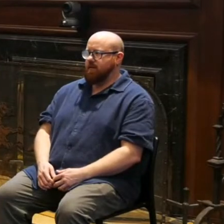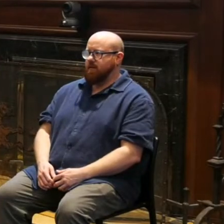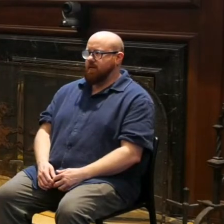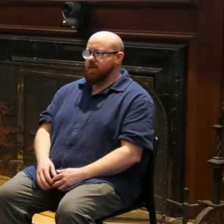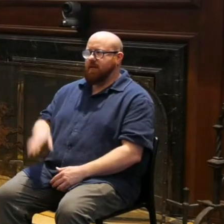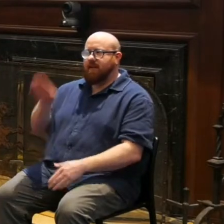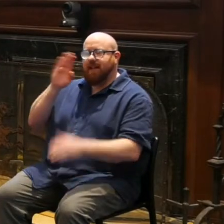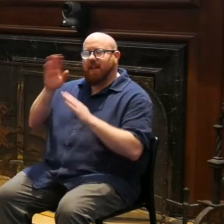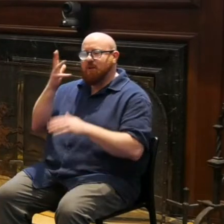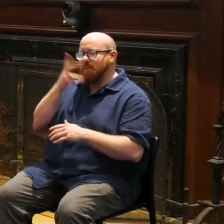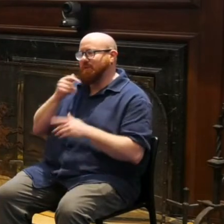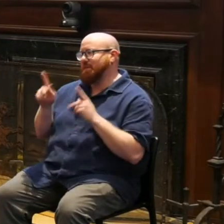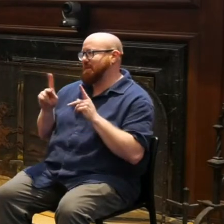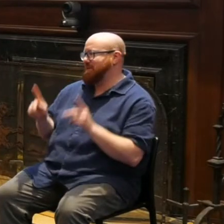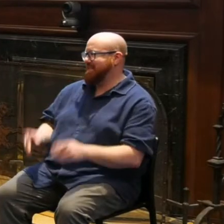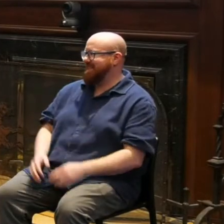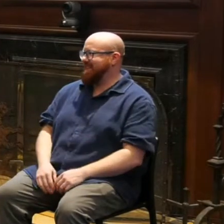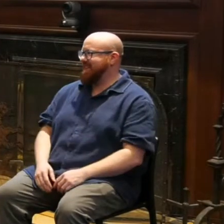Hello, beautiful people.